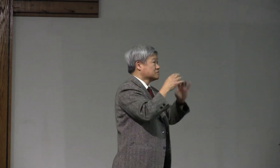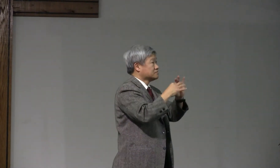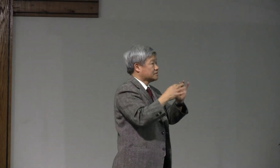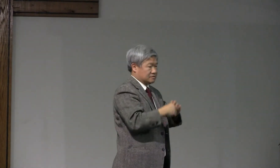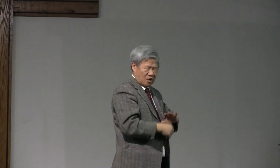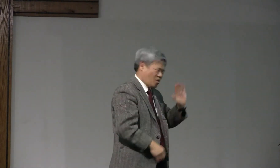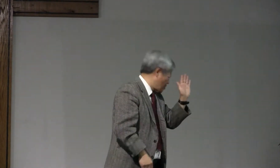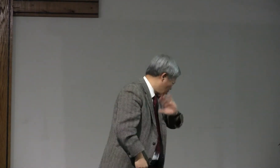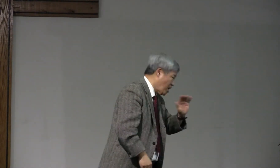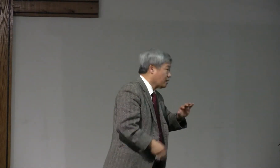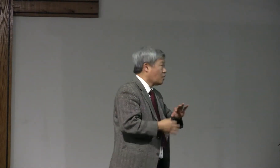If I ask,